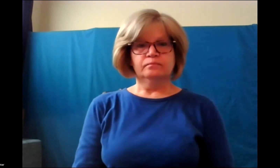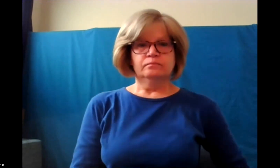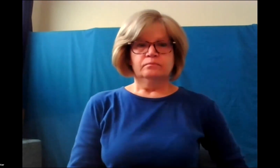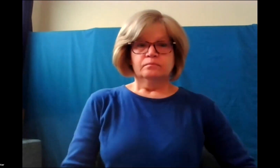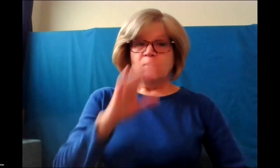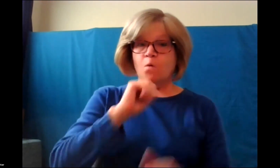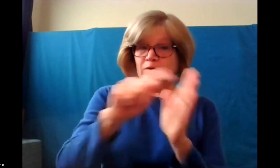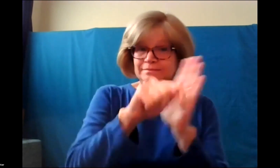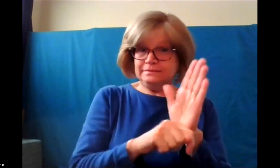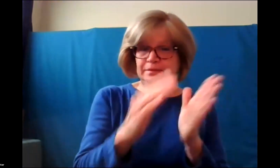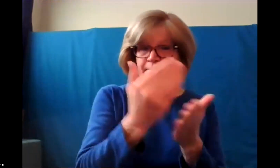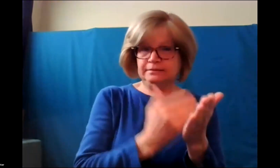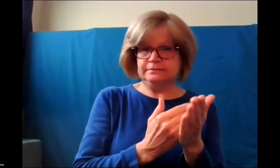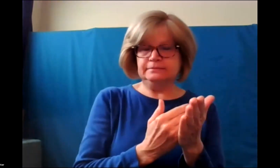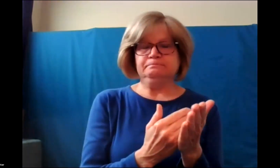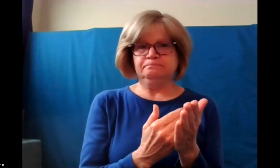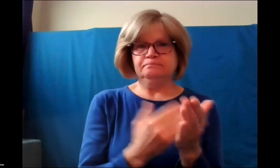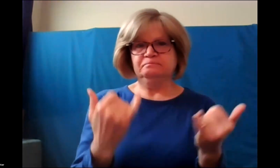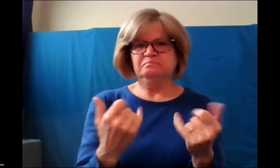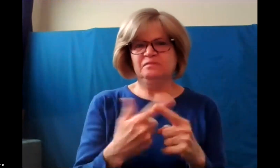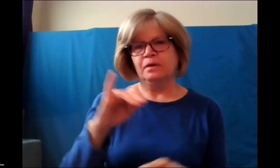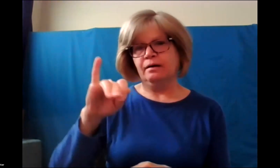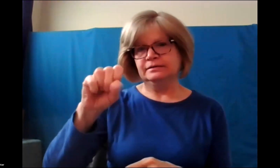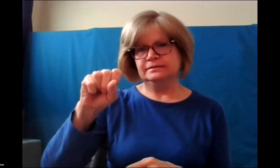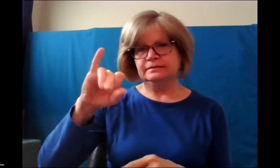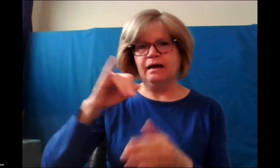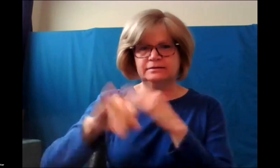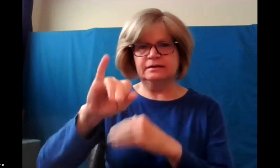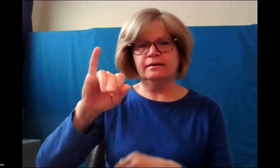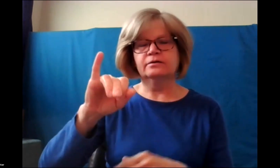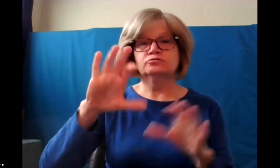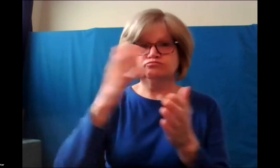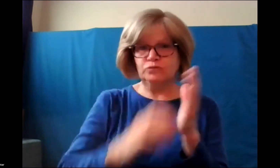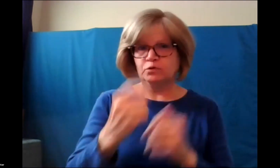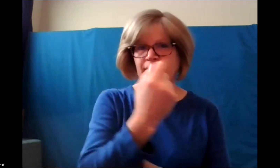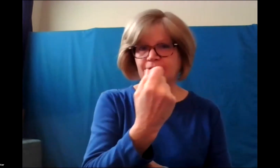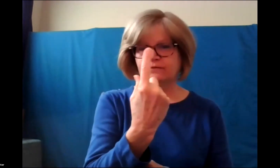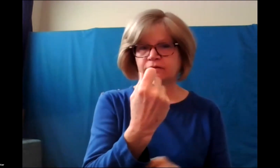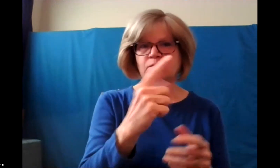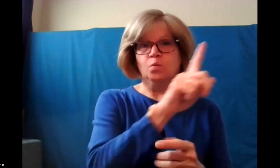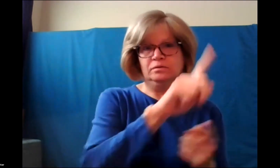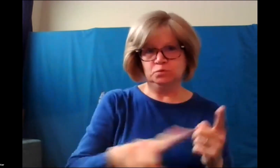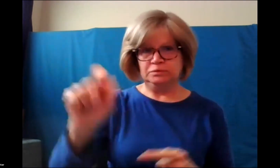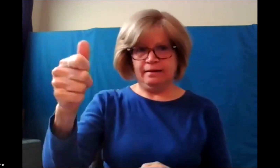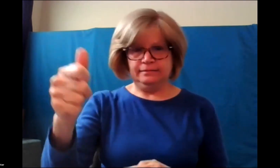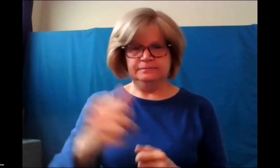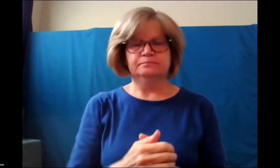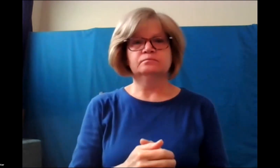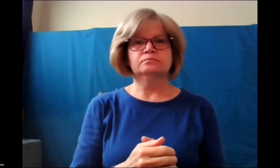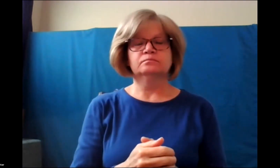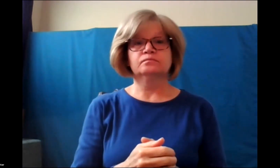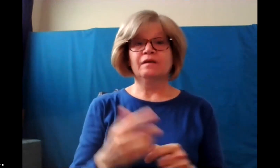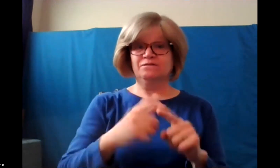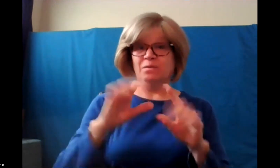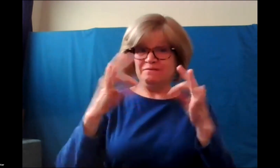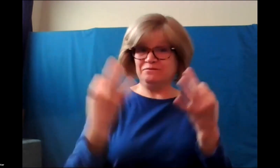Our Old Testament lesson today is from Isaiah chapter 11, verses 1 through 10. A shoot